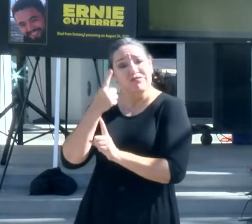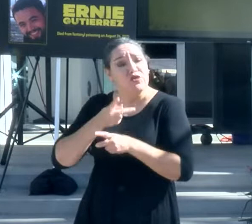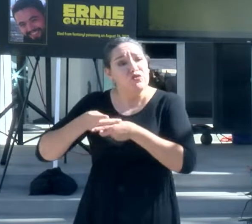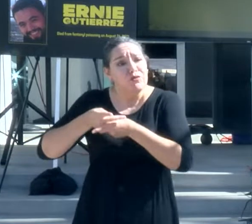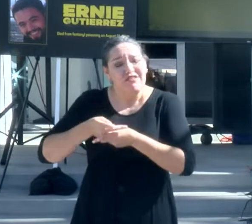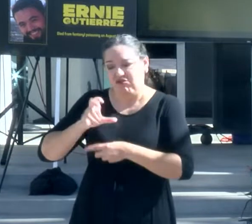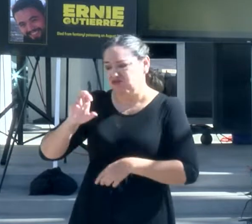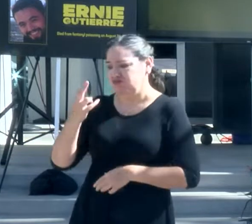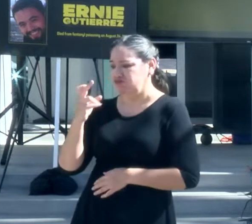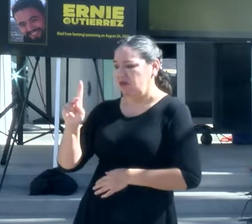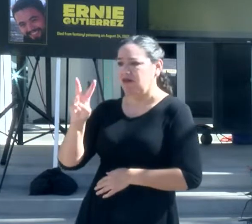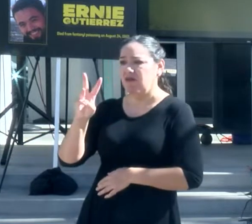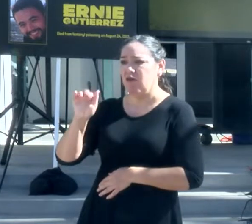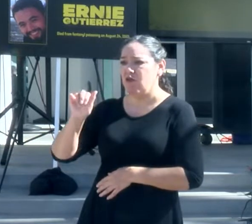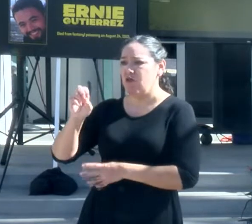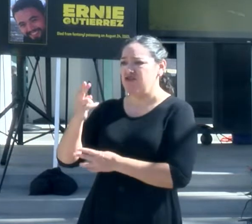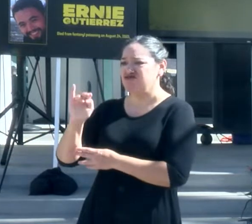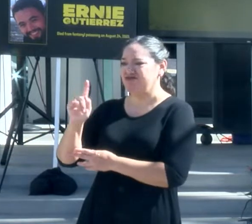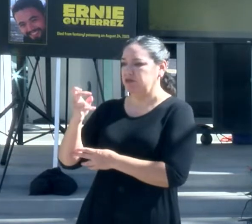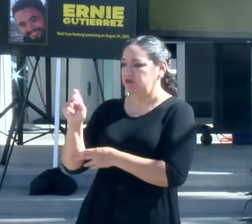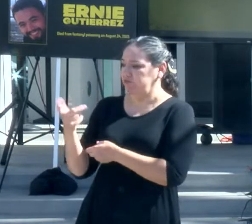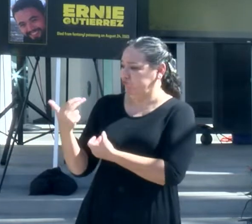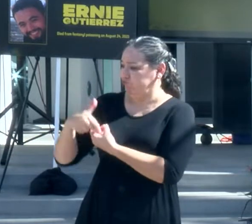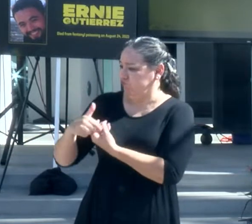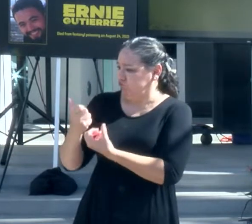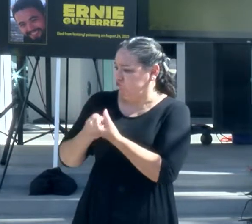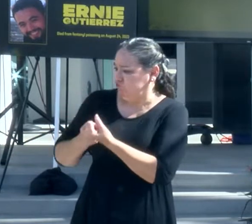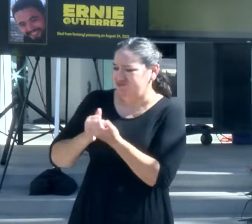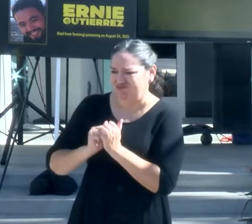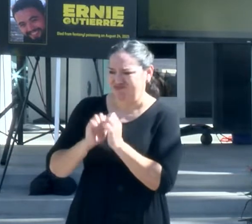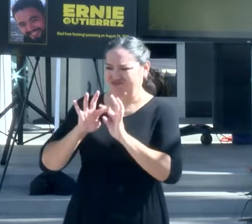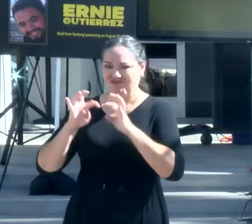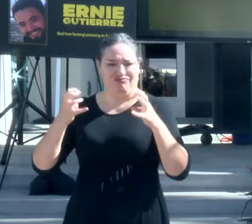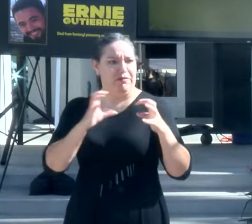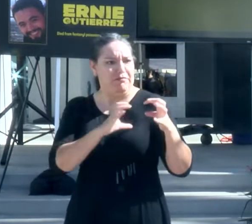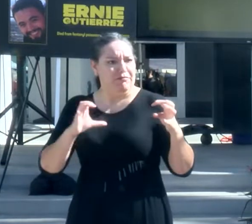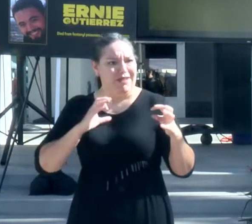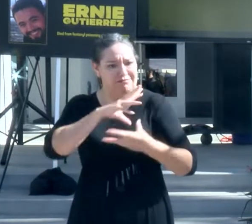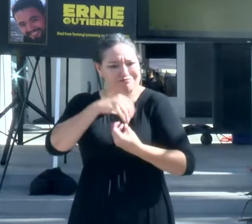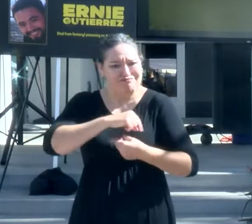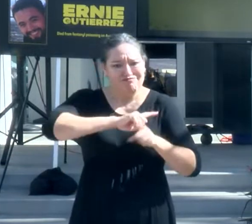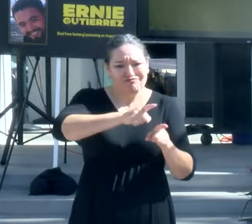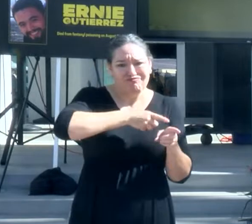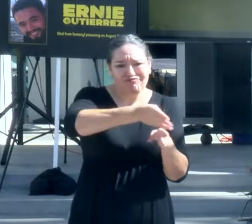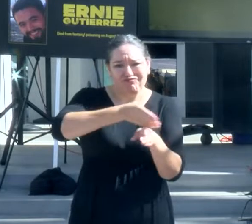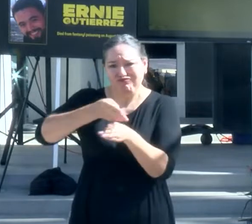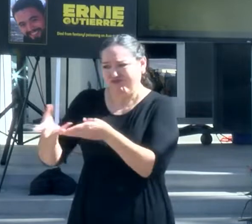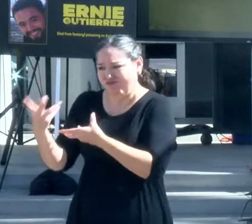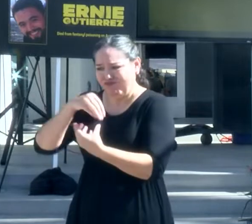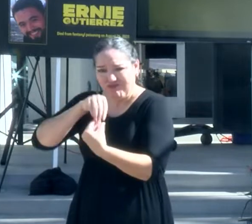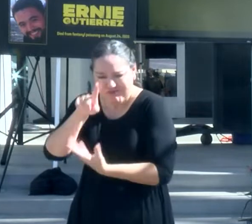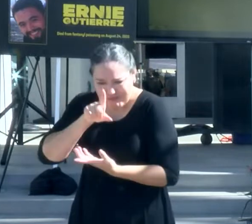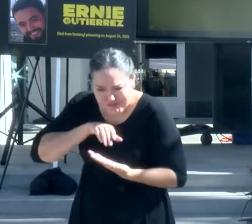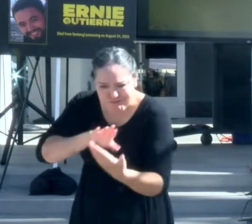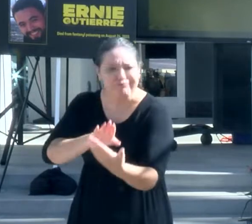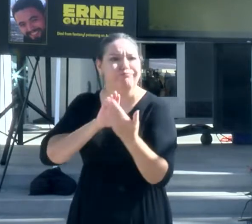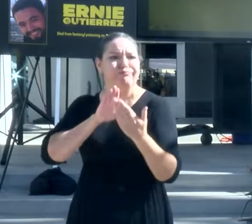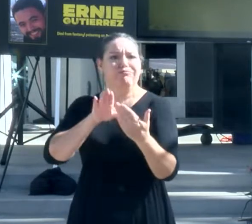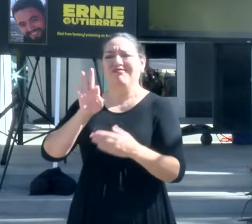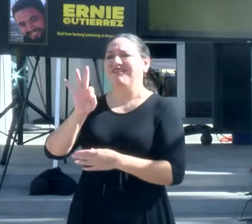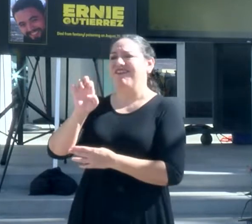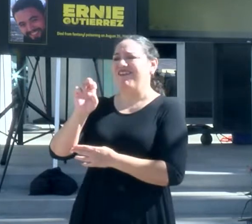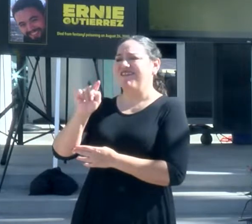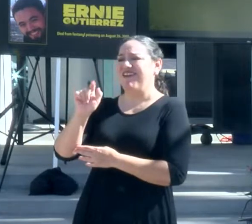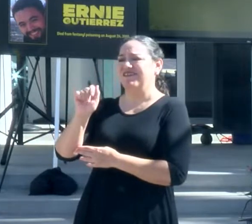me in establishing a multidisciplinary committee to assess the current state of fentanyl-involved deaths and overdose within